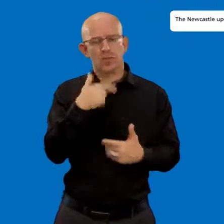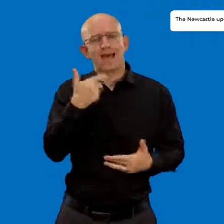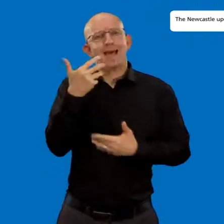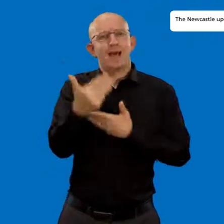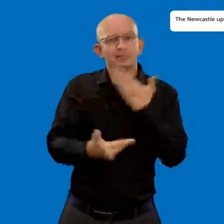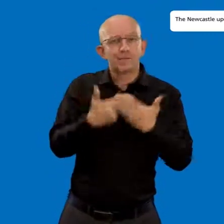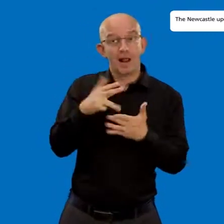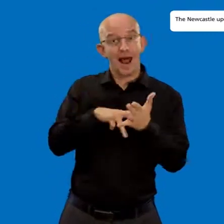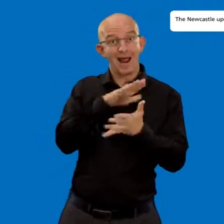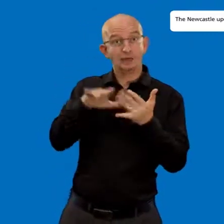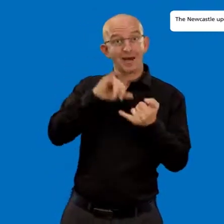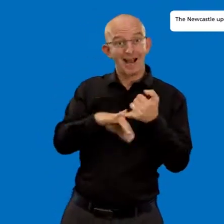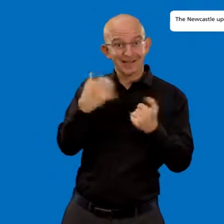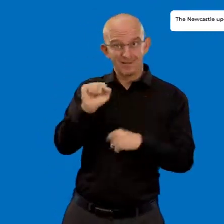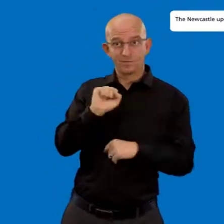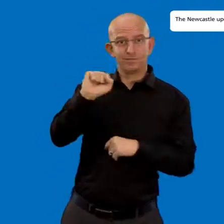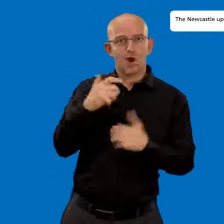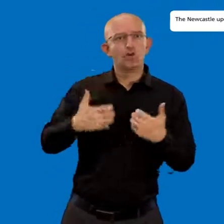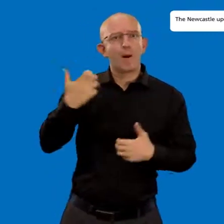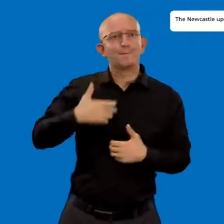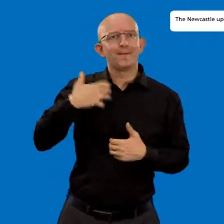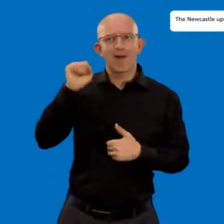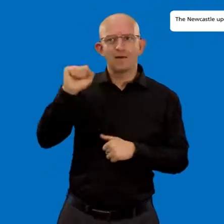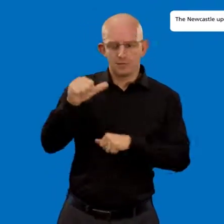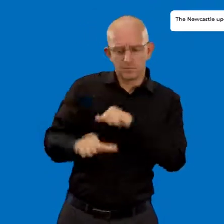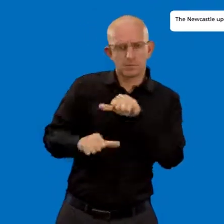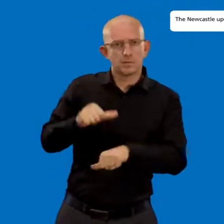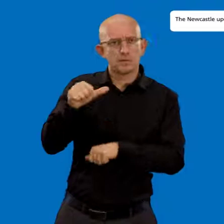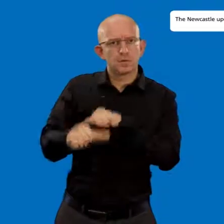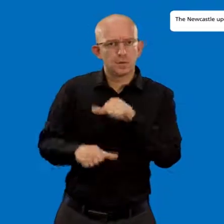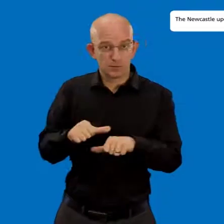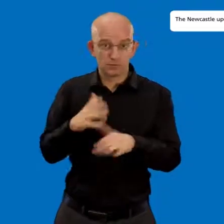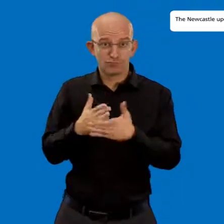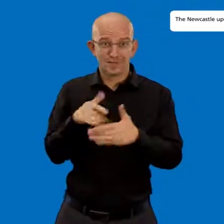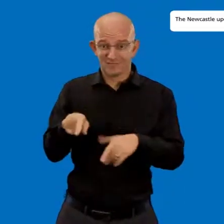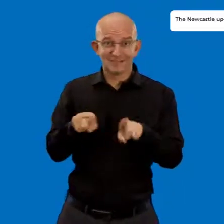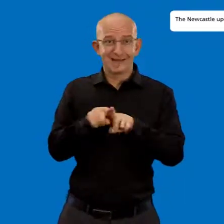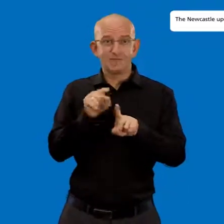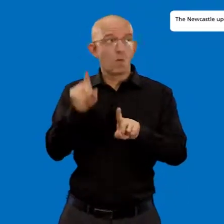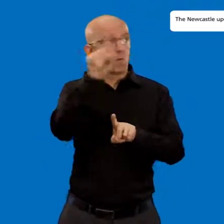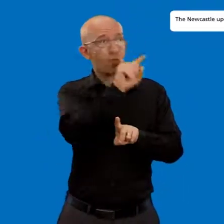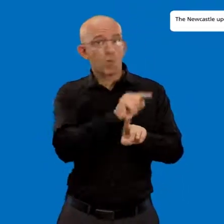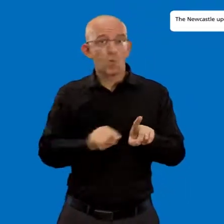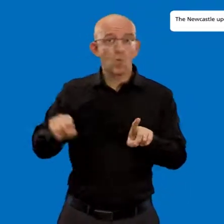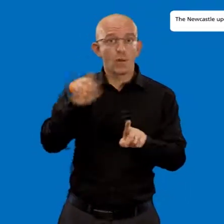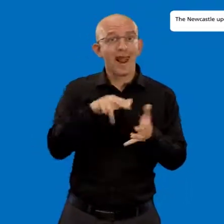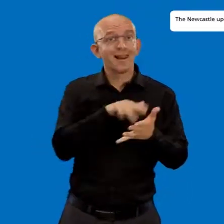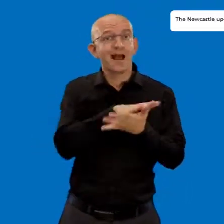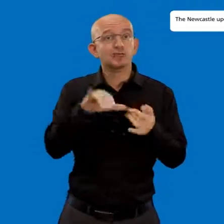and explains the NHS complaints procedure, which is now the same for all parts of the NHS, as well as